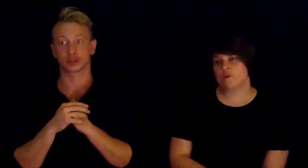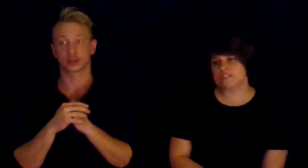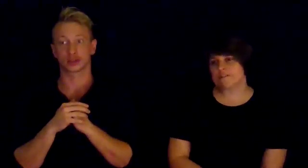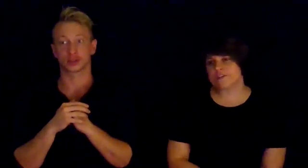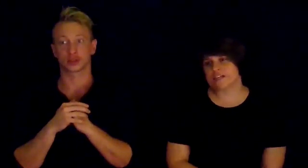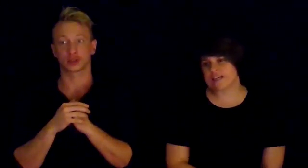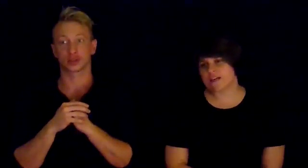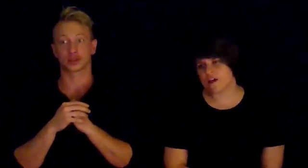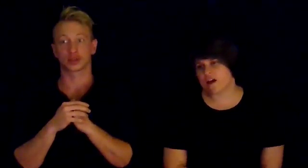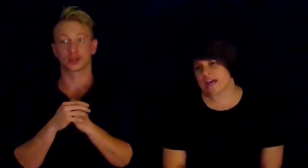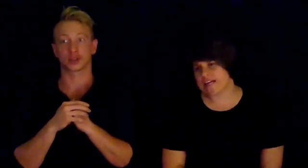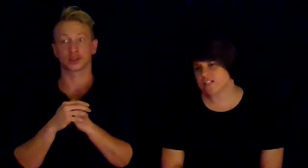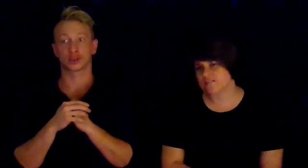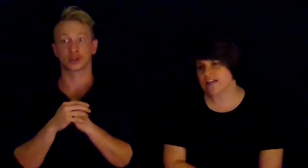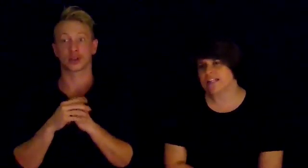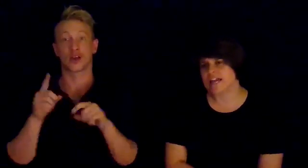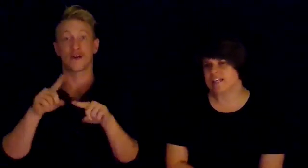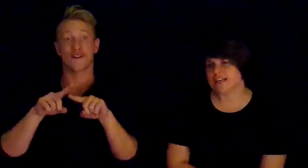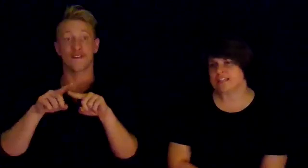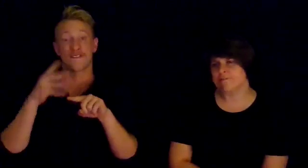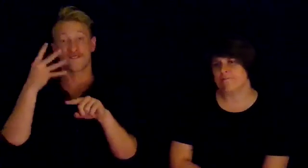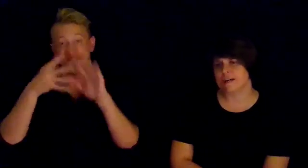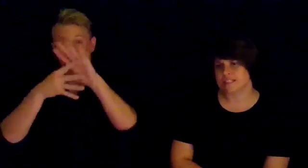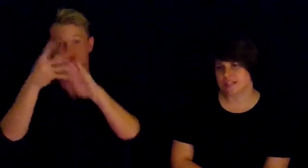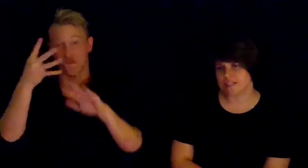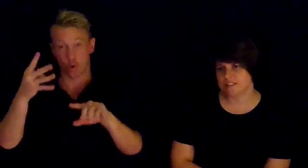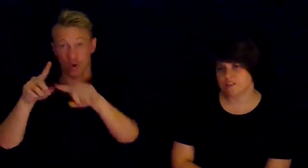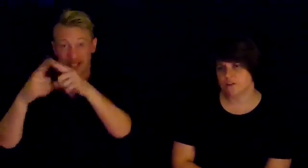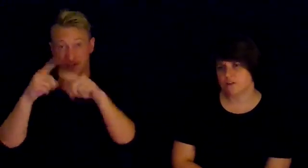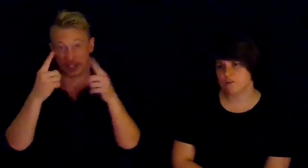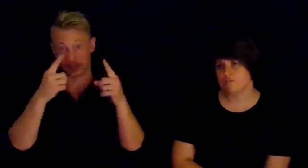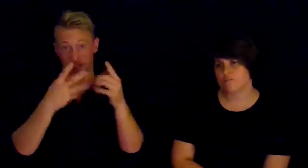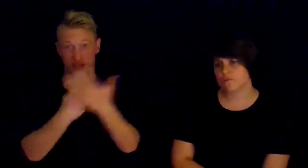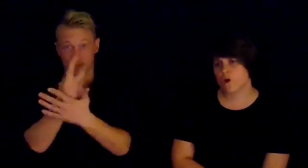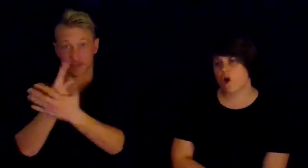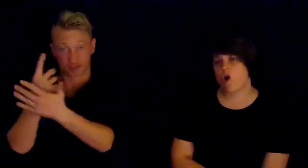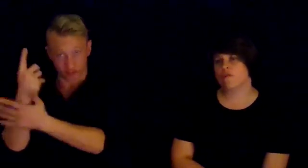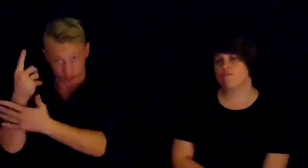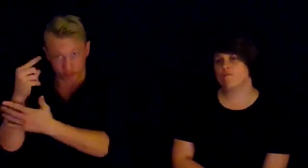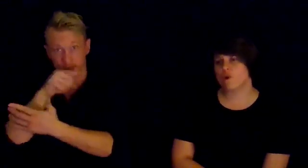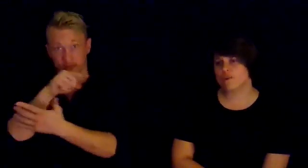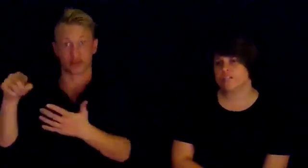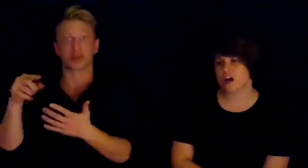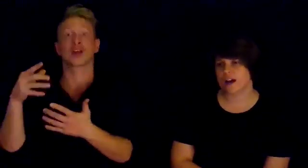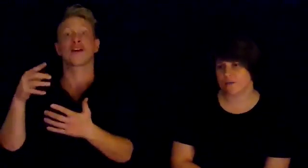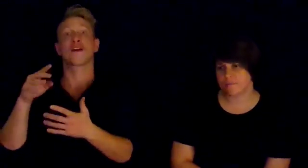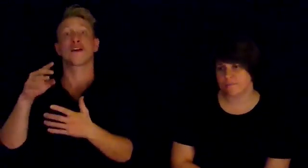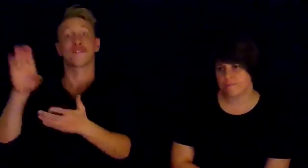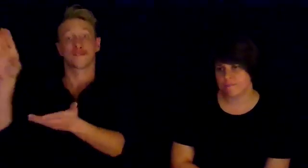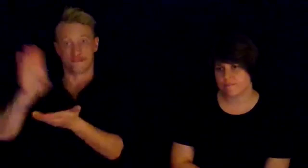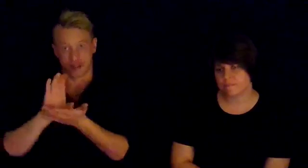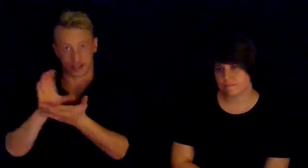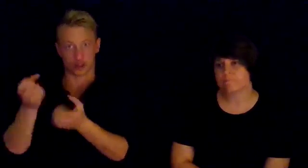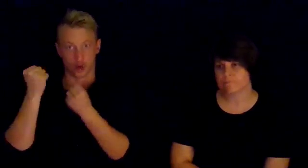On 4 different occasions, I've had the NDIS funding. On the 4th